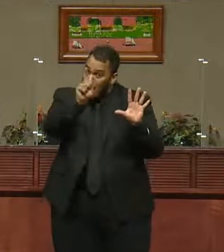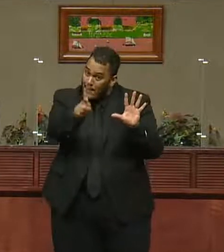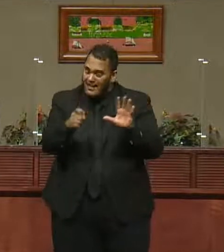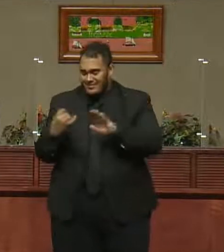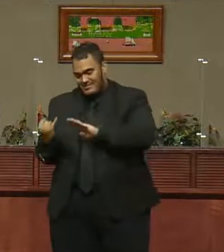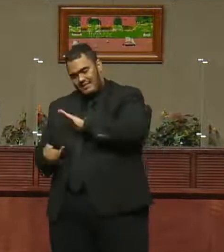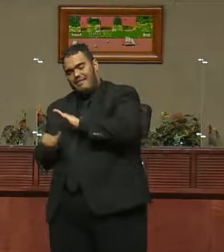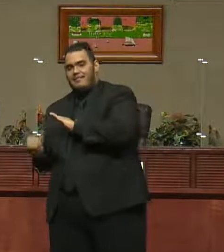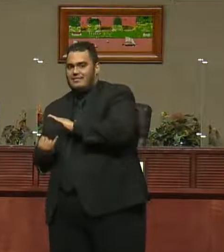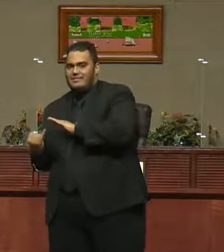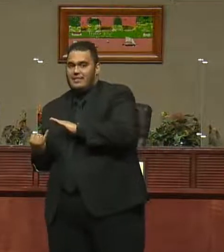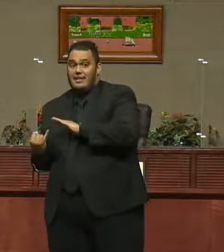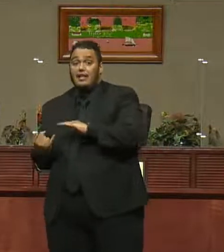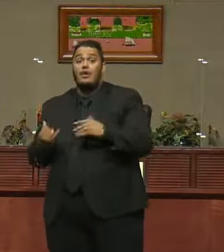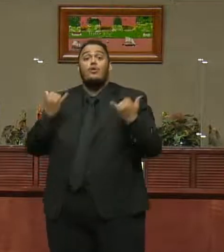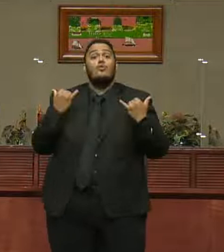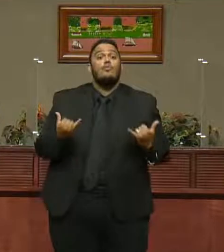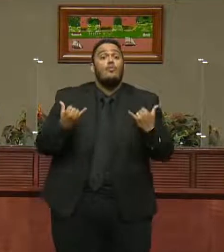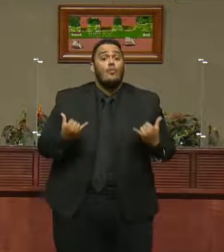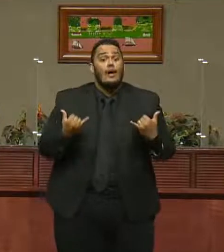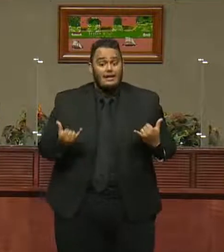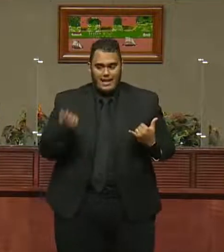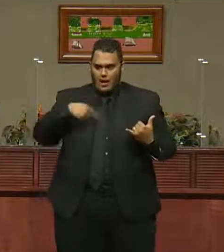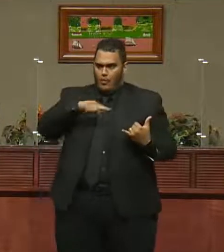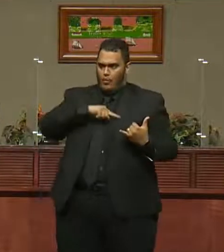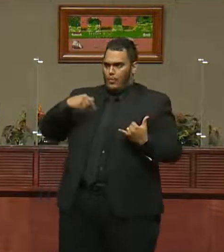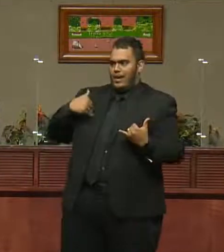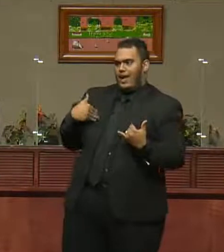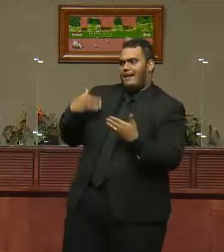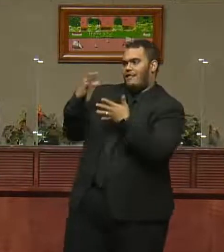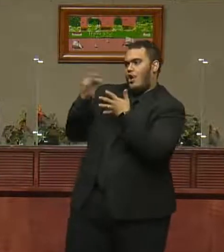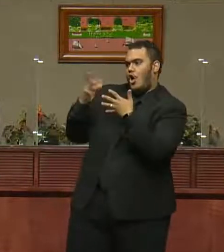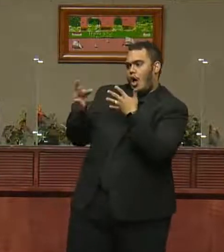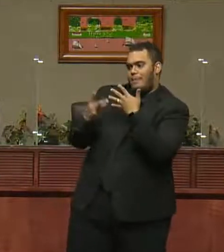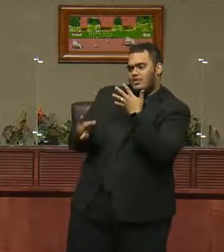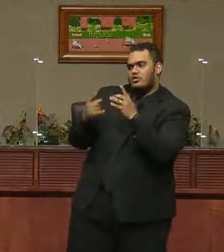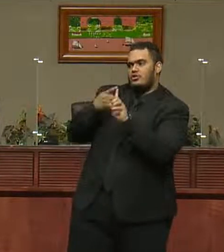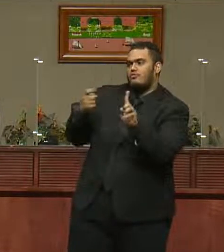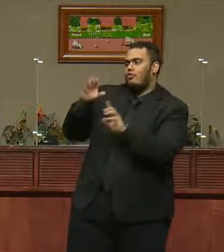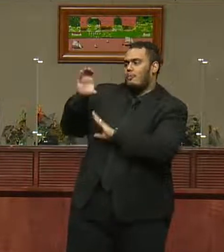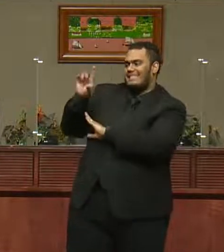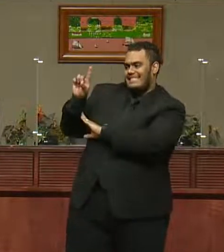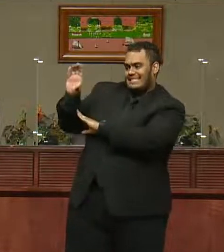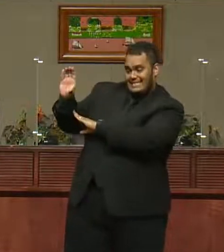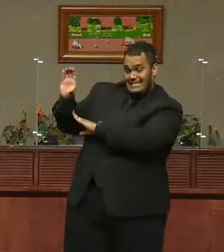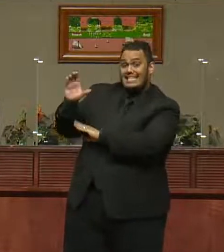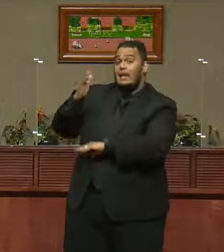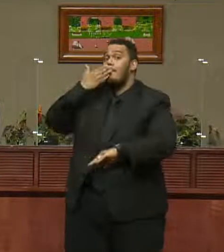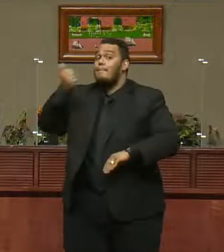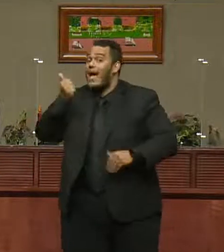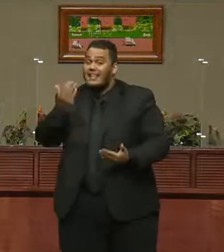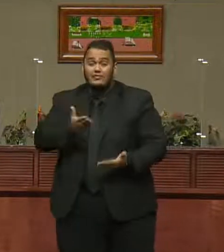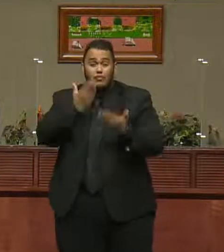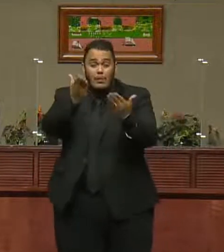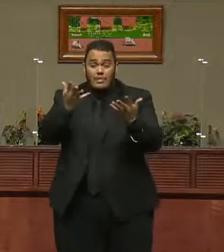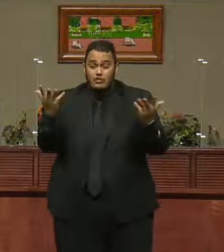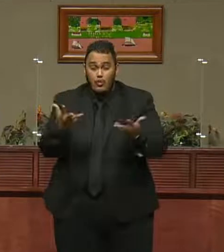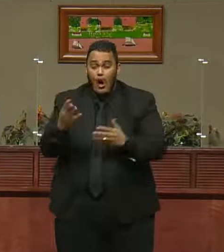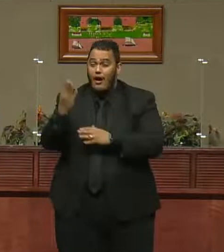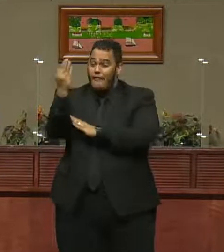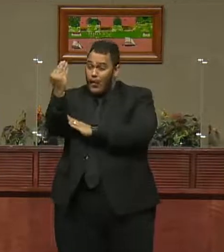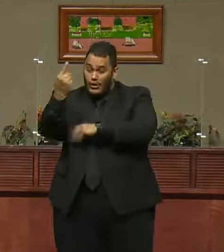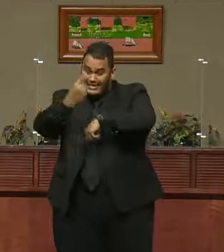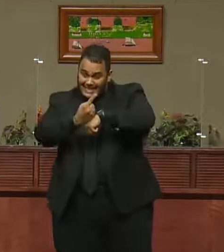currently, there were the options that CDC had provided. Still, the best recommendation, I'll say again, is 14 days of quarantine after your